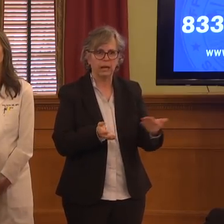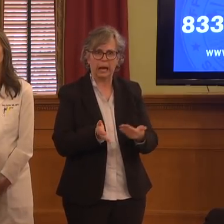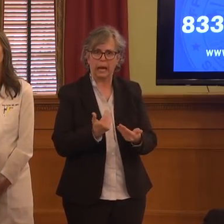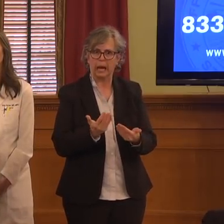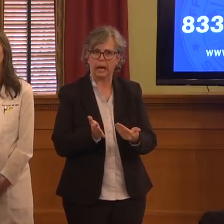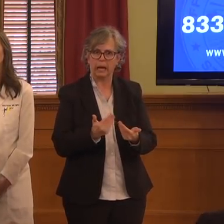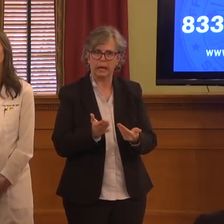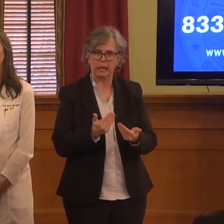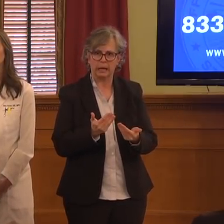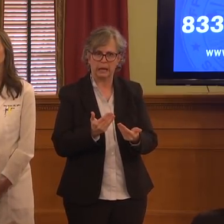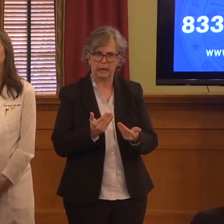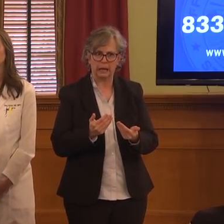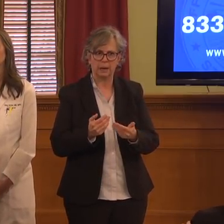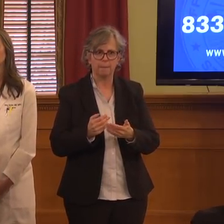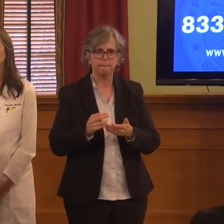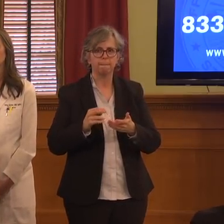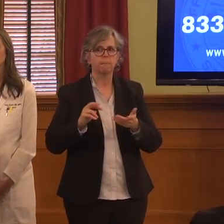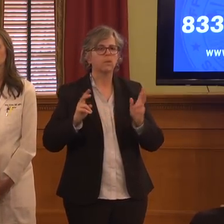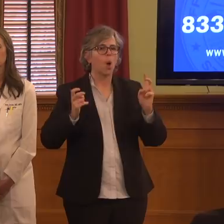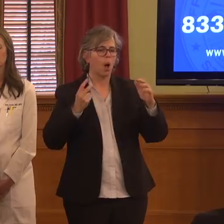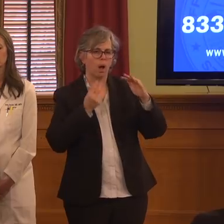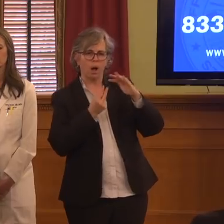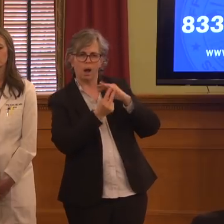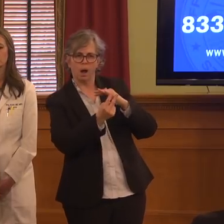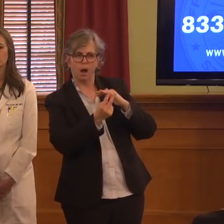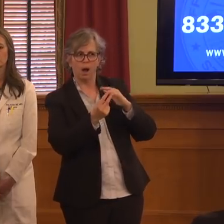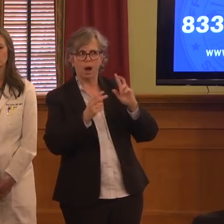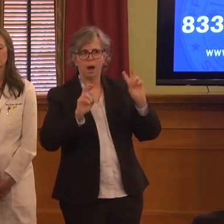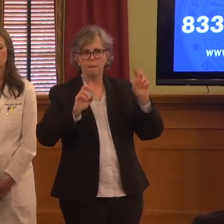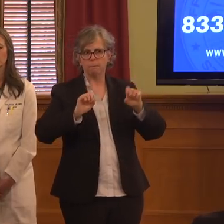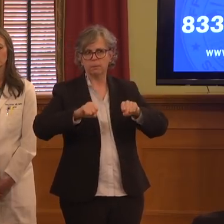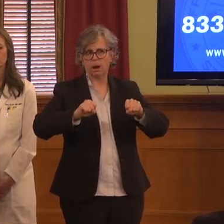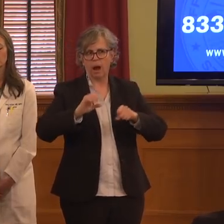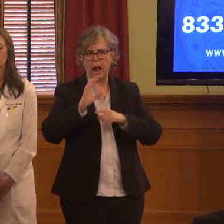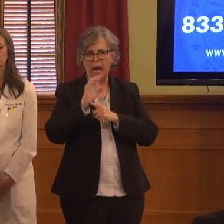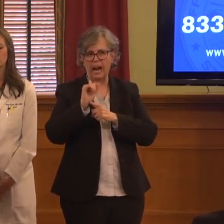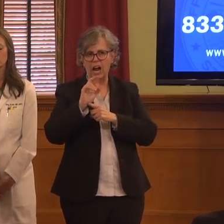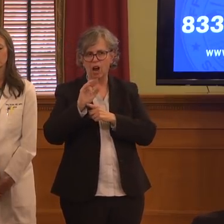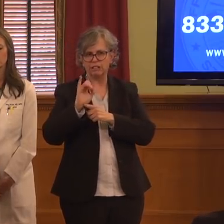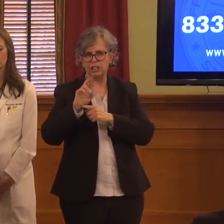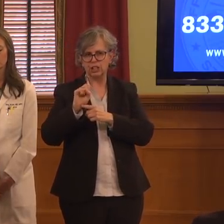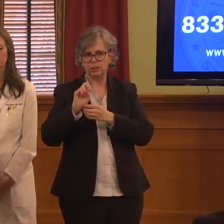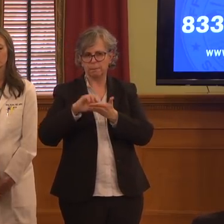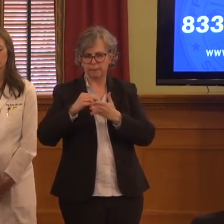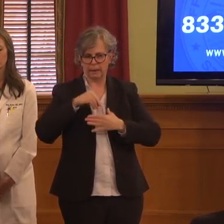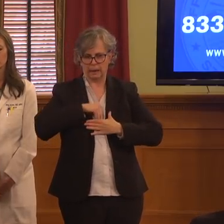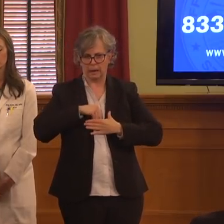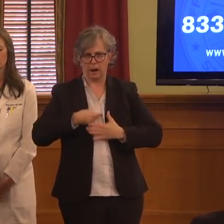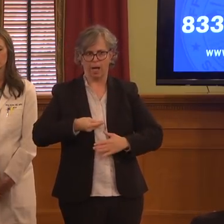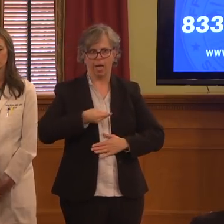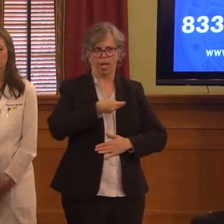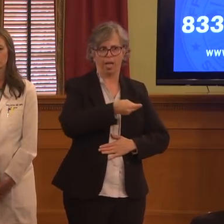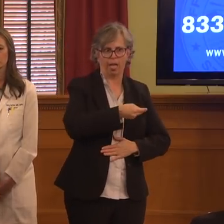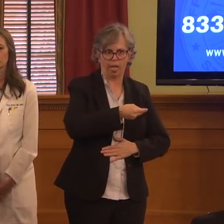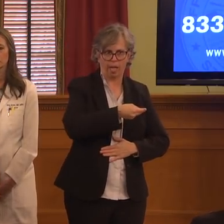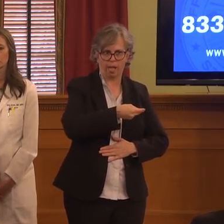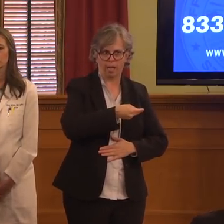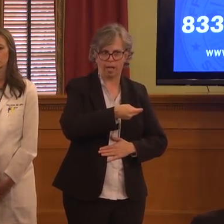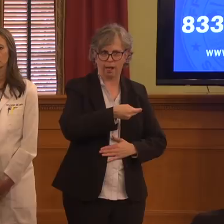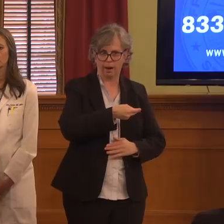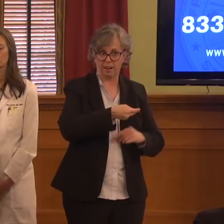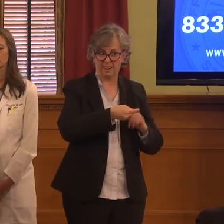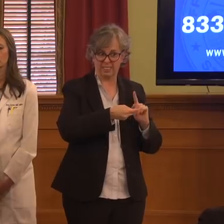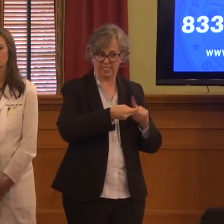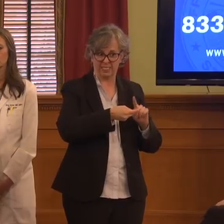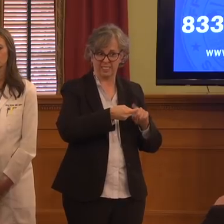you can call them potential carriers. There's probably a more accurate way to say it, but just as an adult is a potential